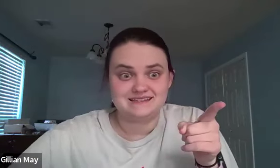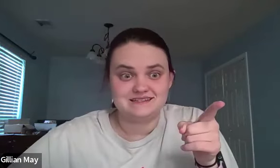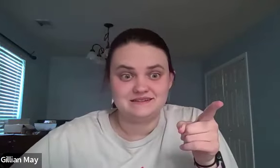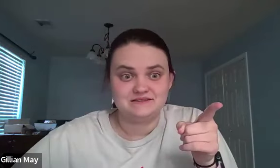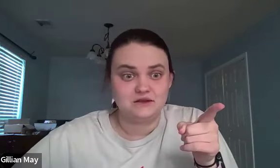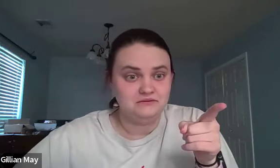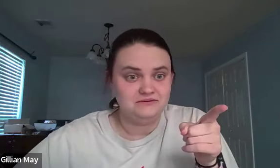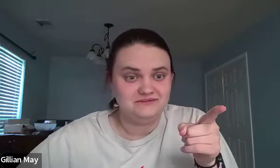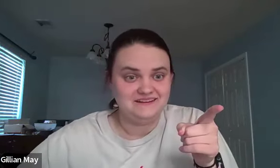Yes. No?